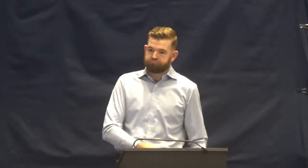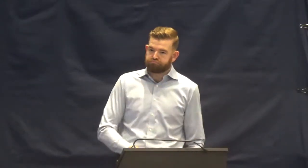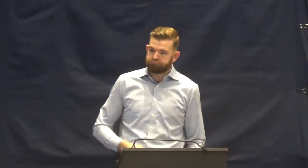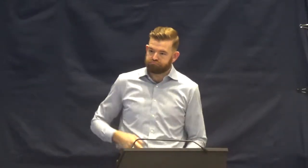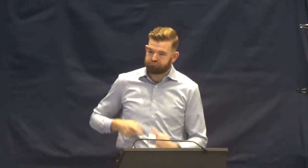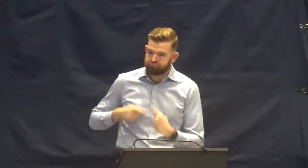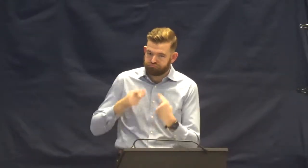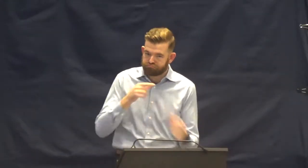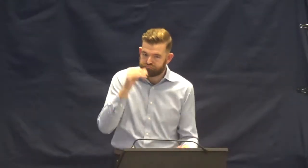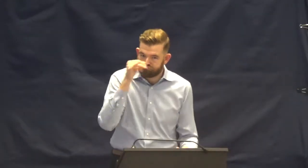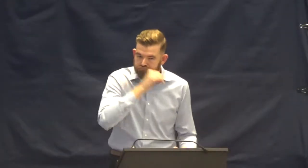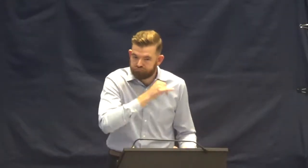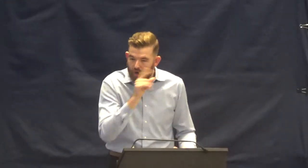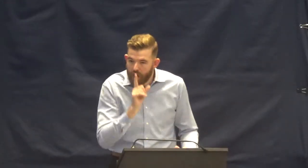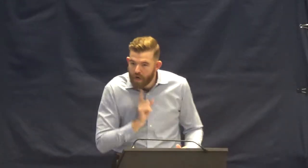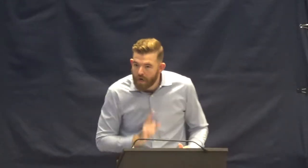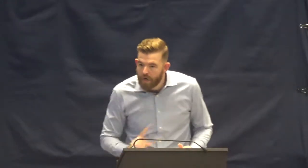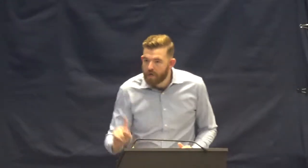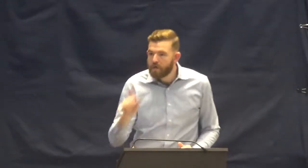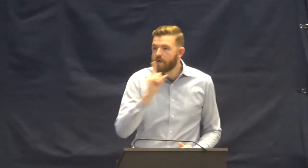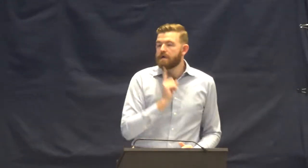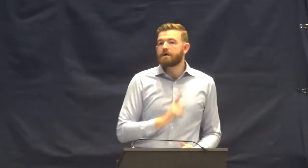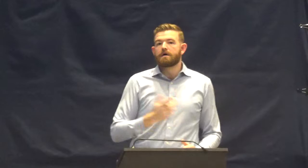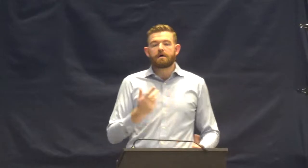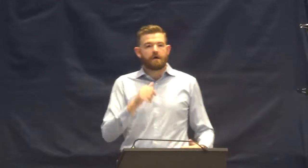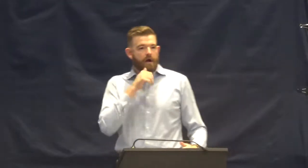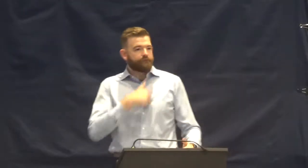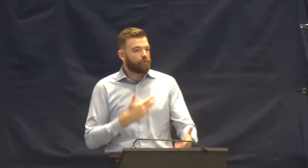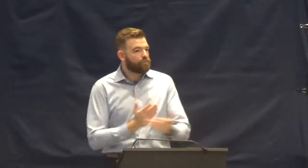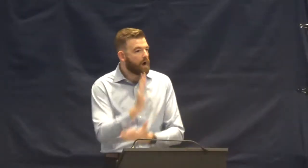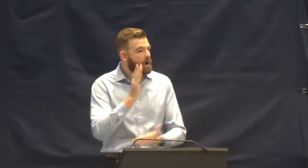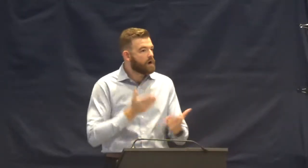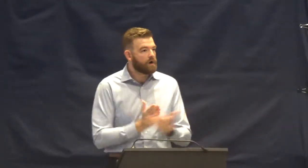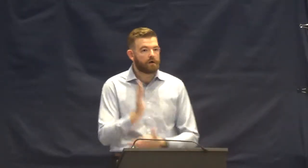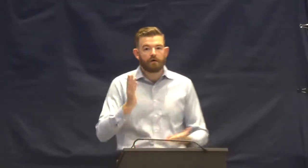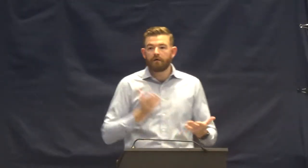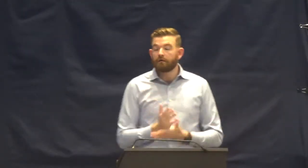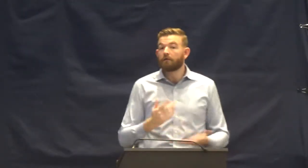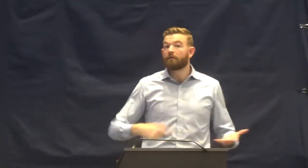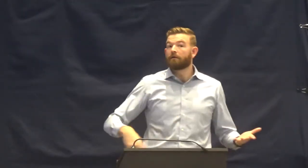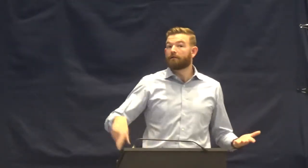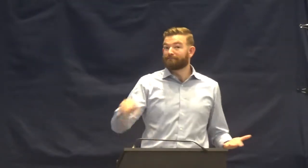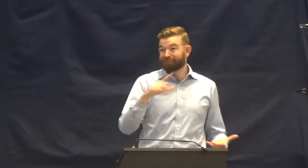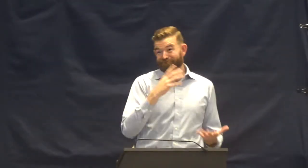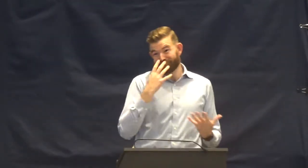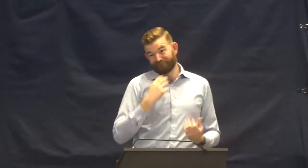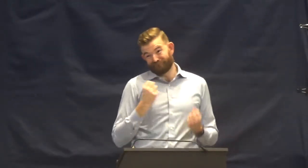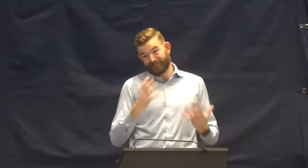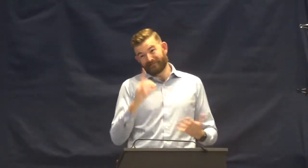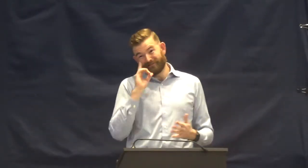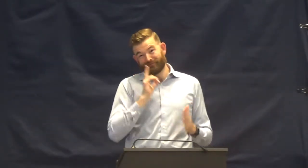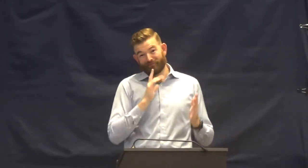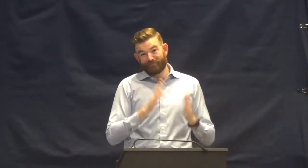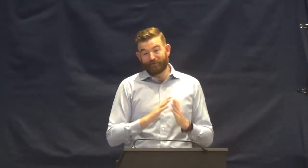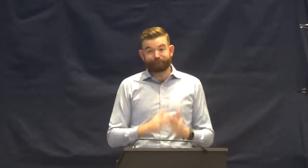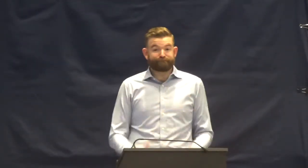And you guys know if deaf people are in prison, they are in such worse